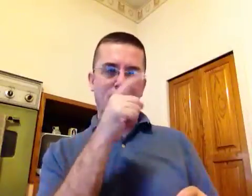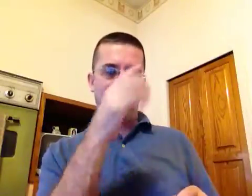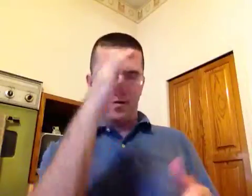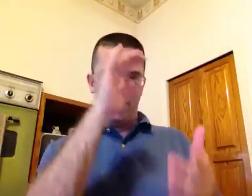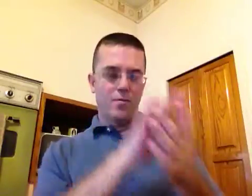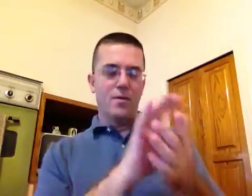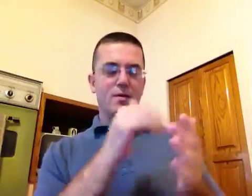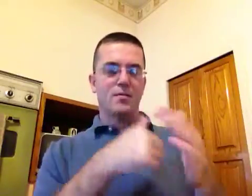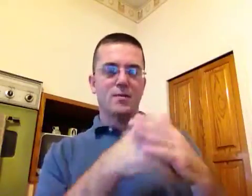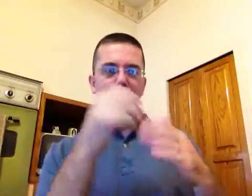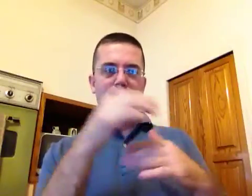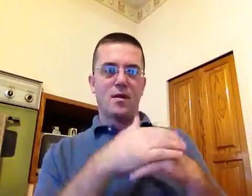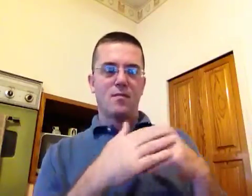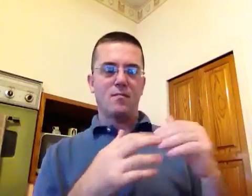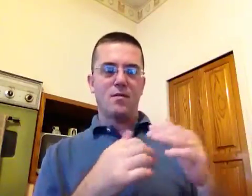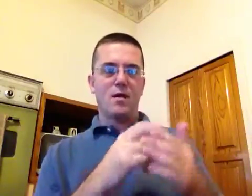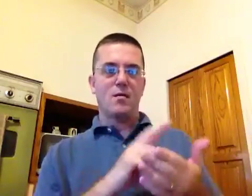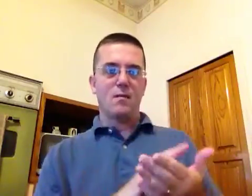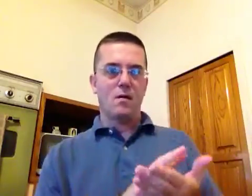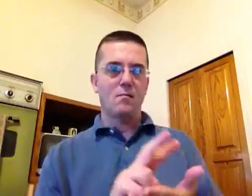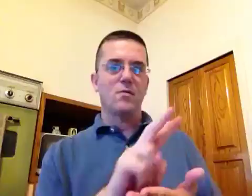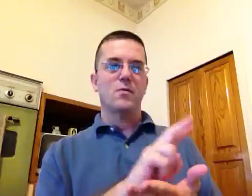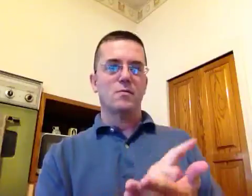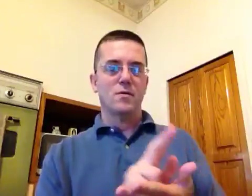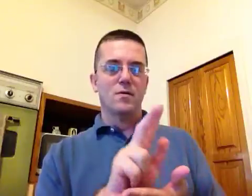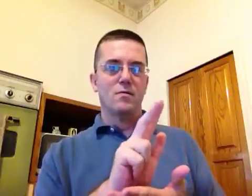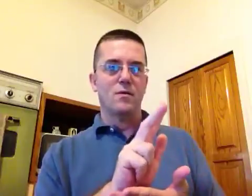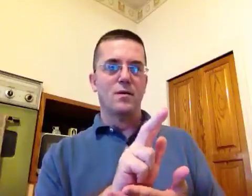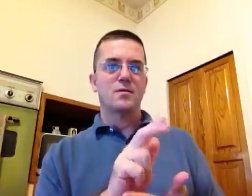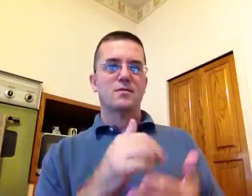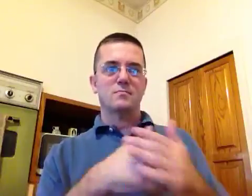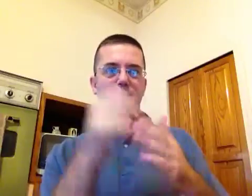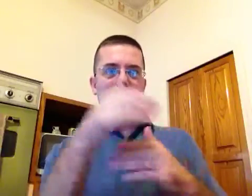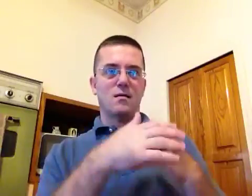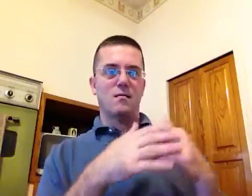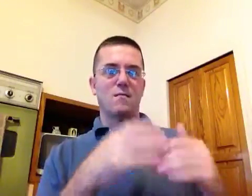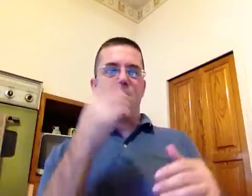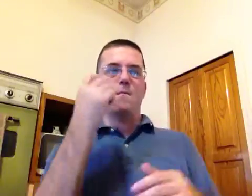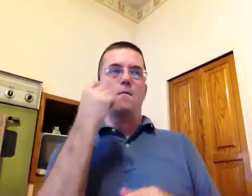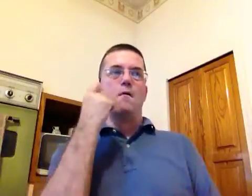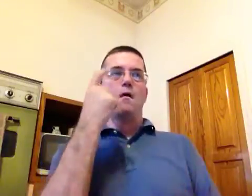to 3 weeks, he should be getting comfortable with it. This is the Dave Ramsey Show.